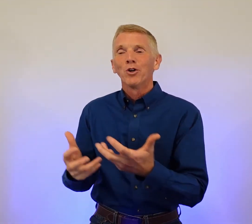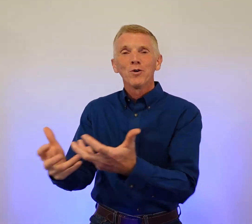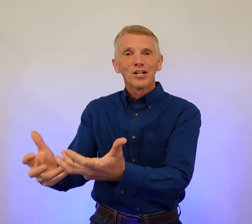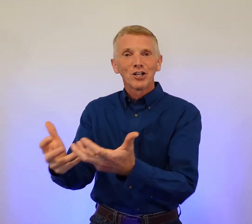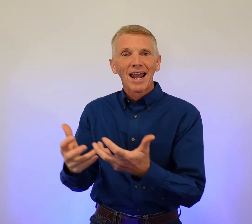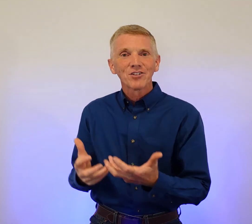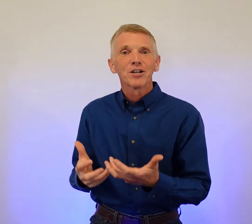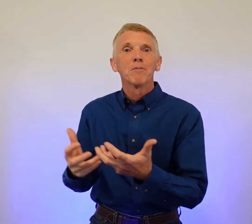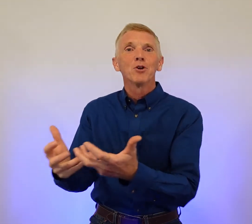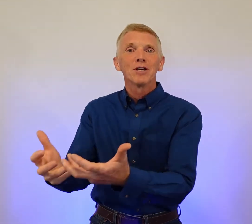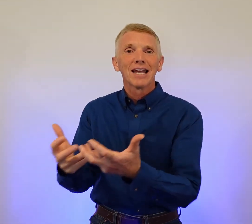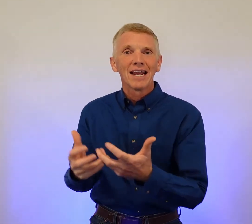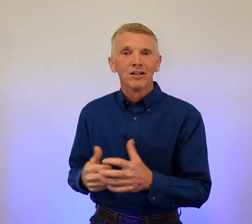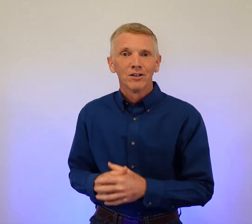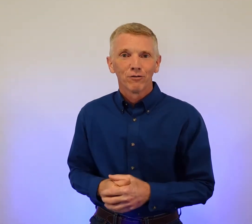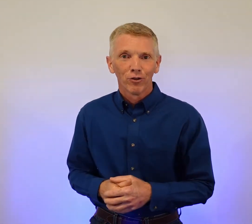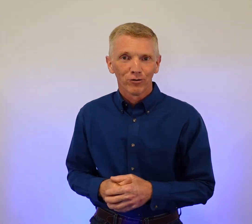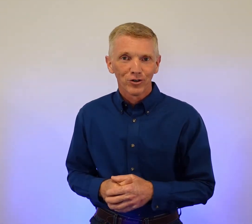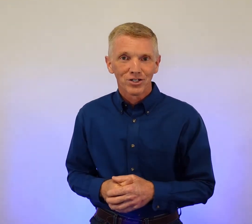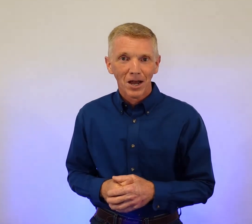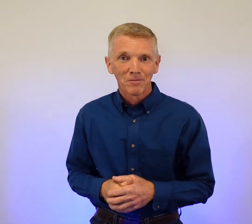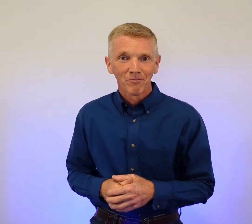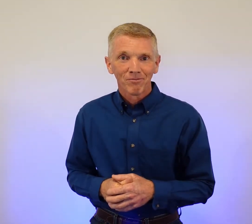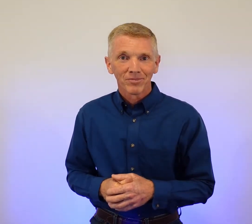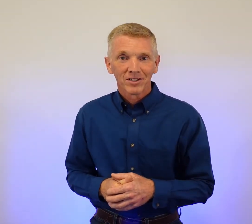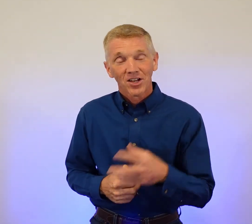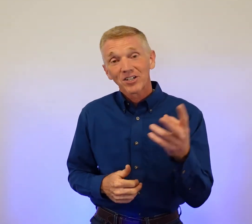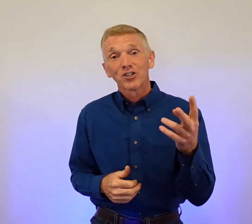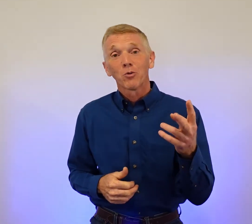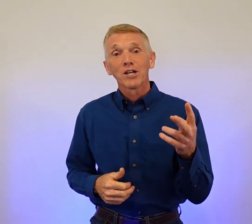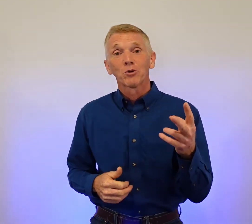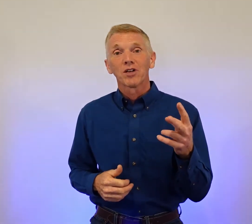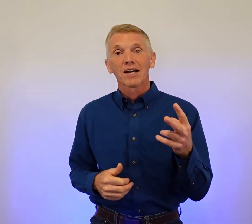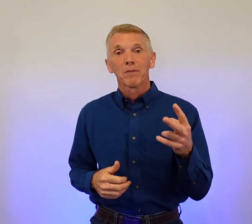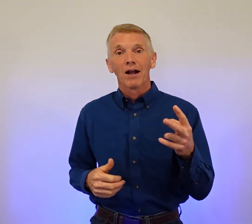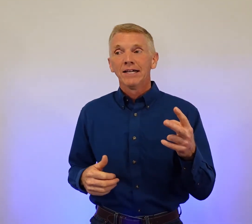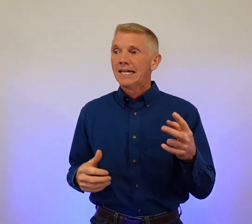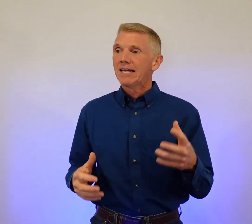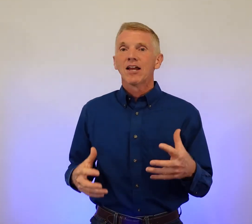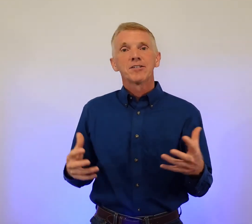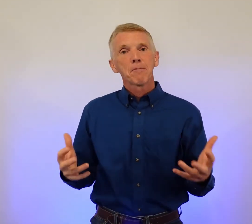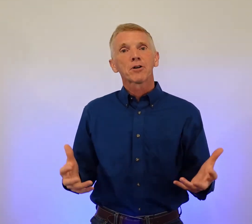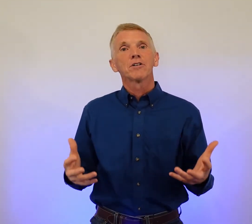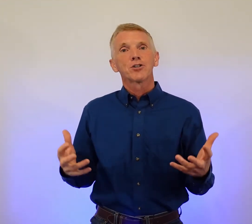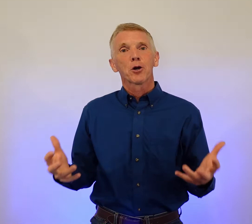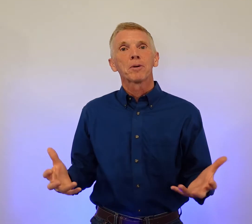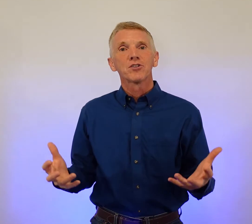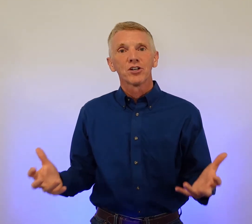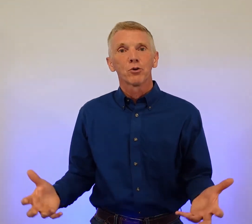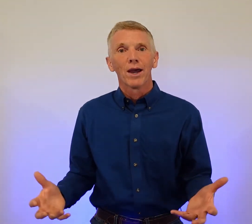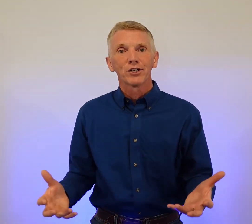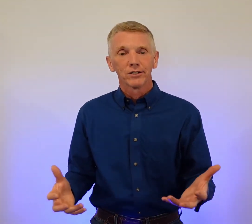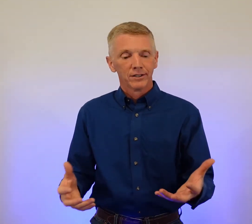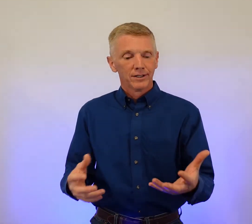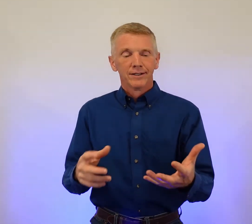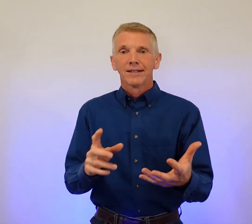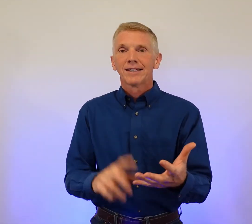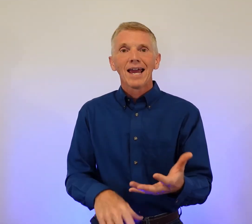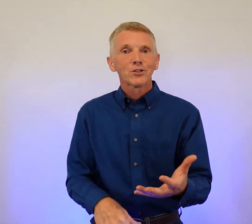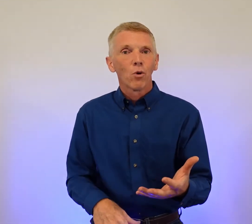get a chance to communicate for the first time? Second situation we'll talk about is a typical interpreting situation. K-12,